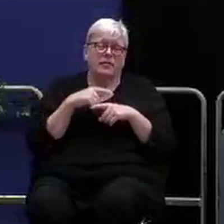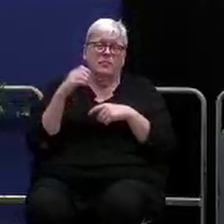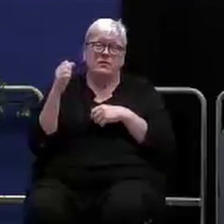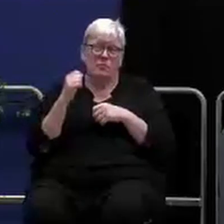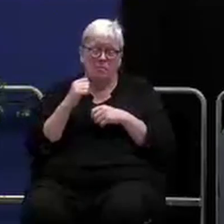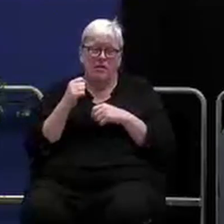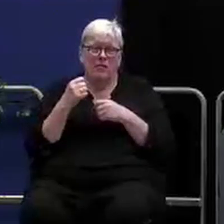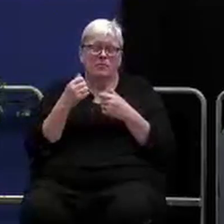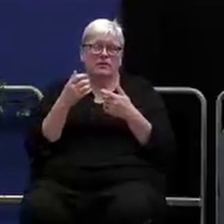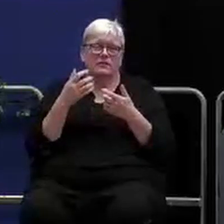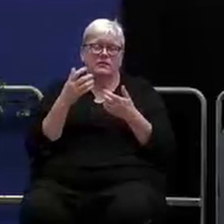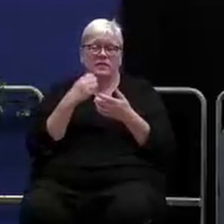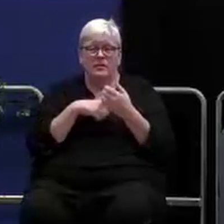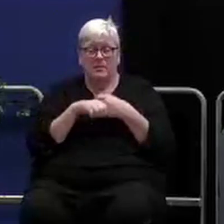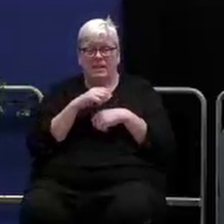got a little